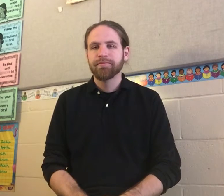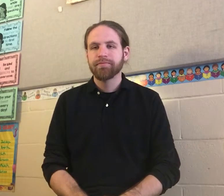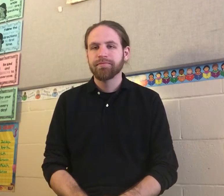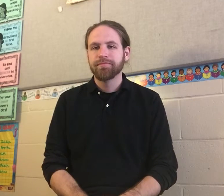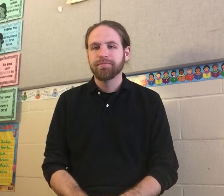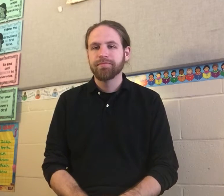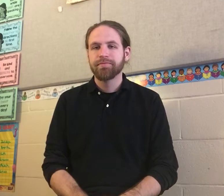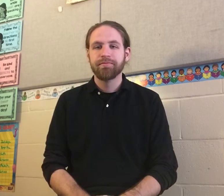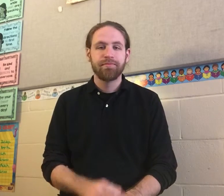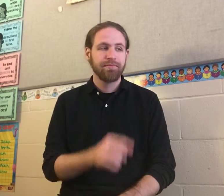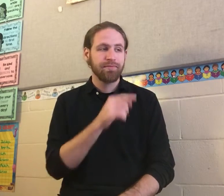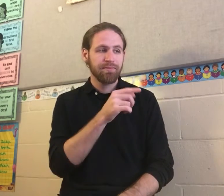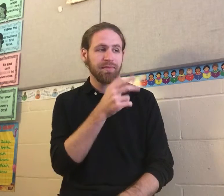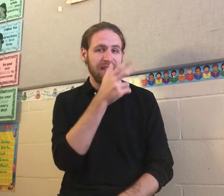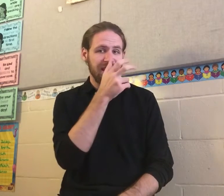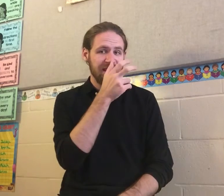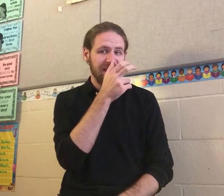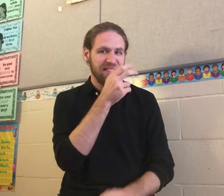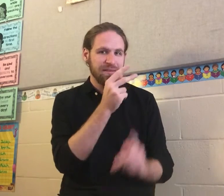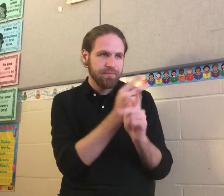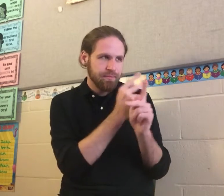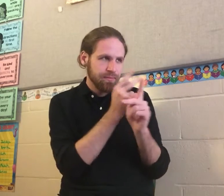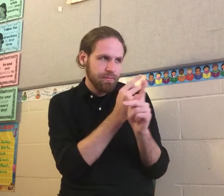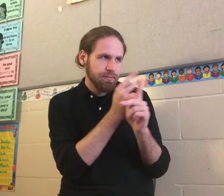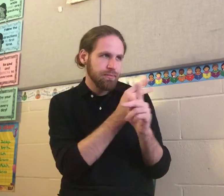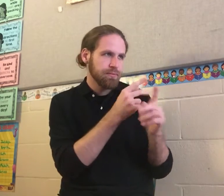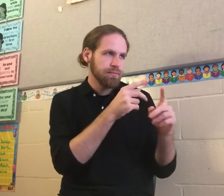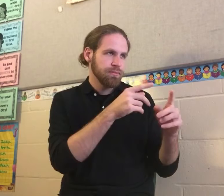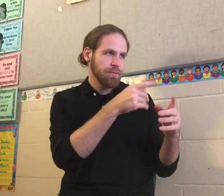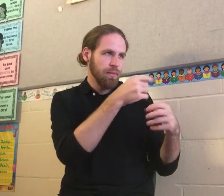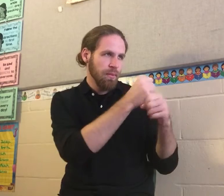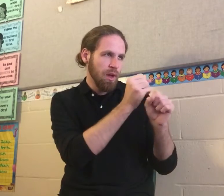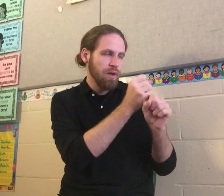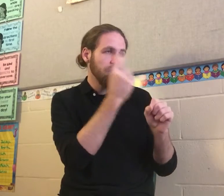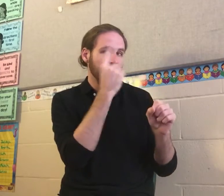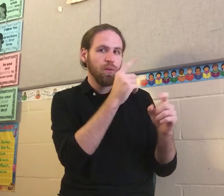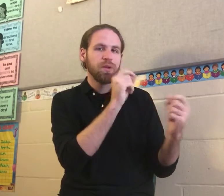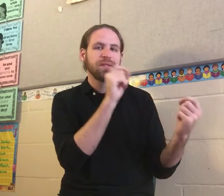An insect's mouth is carefully designed for eating certain types of foods.